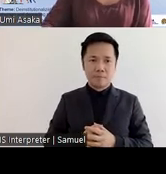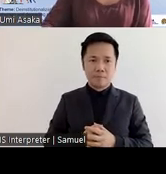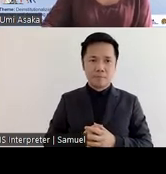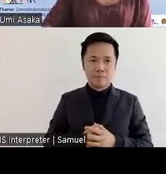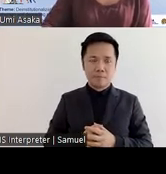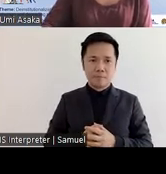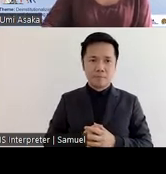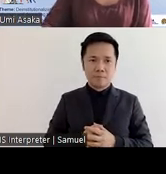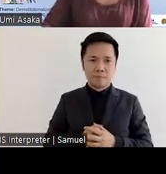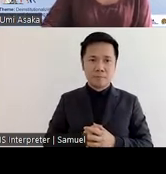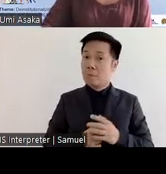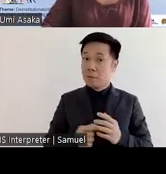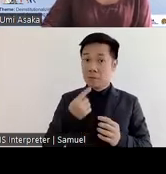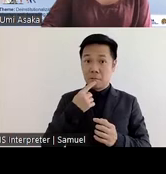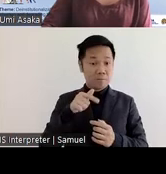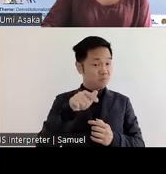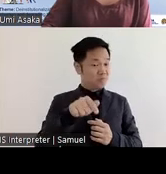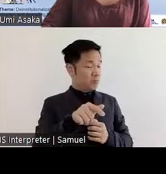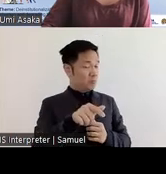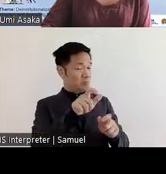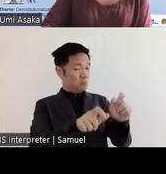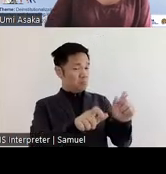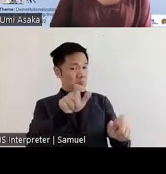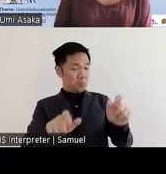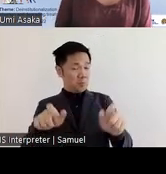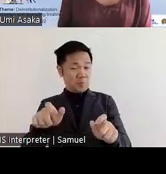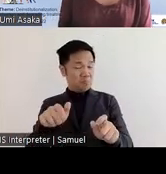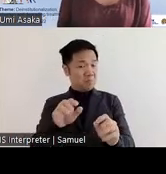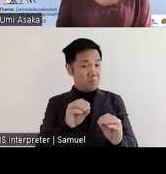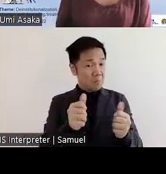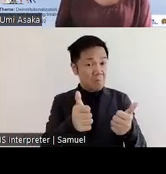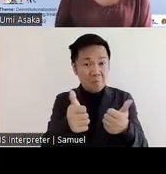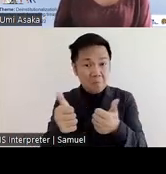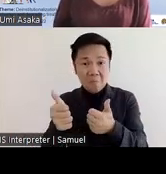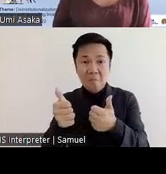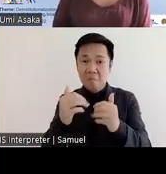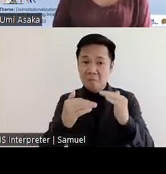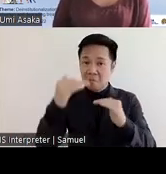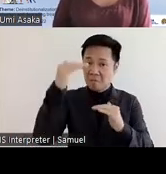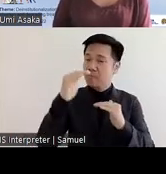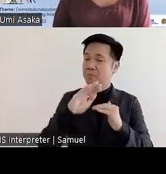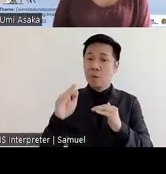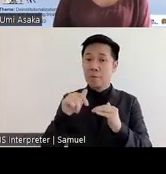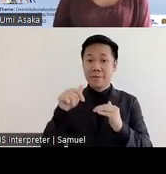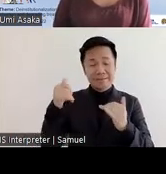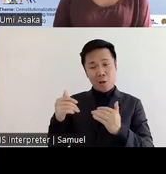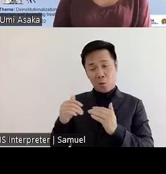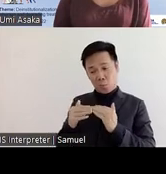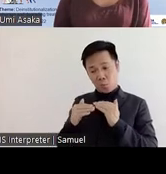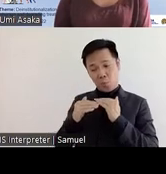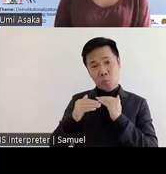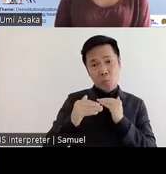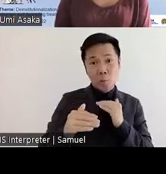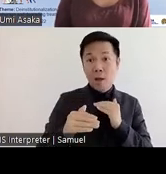able-bodied civilization. We recognize that modern civilization has managed to sustain itself only